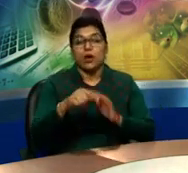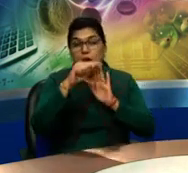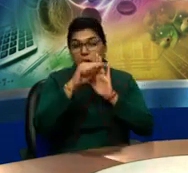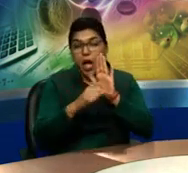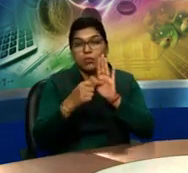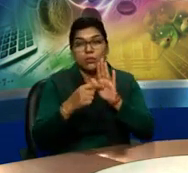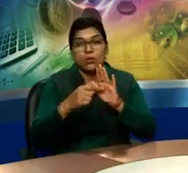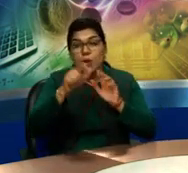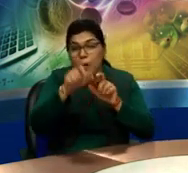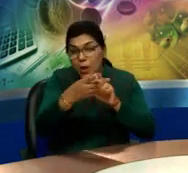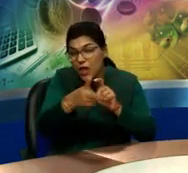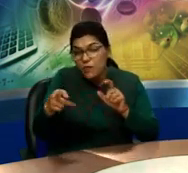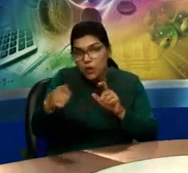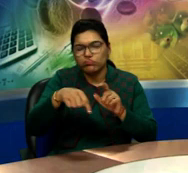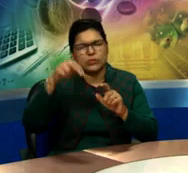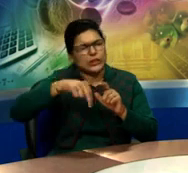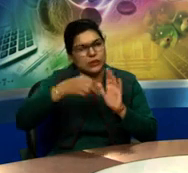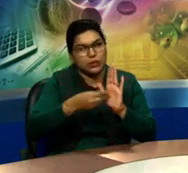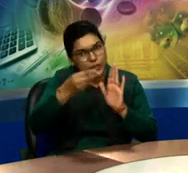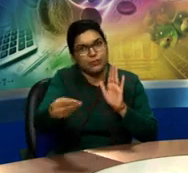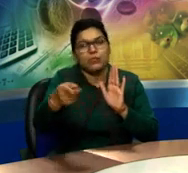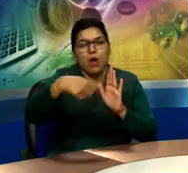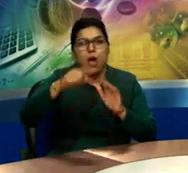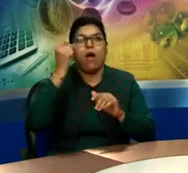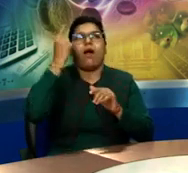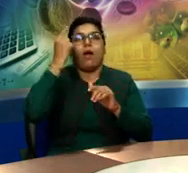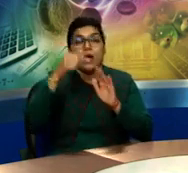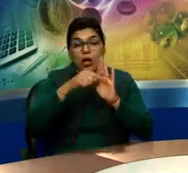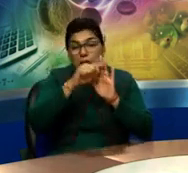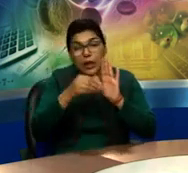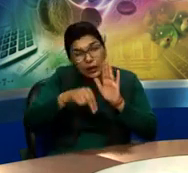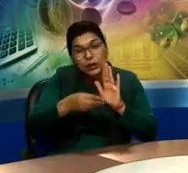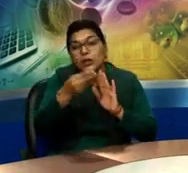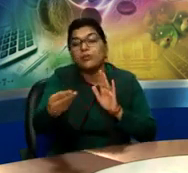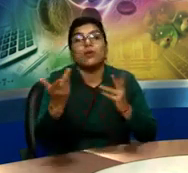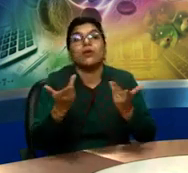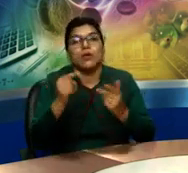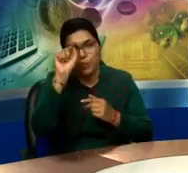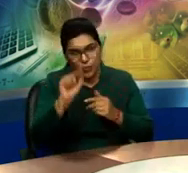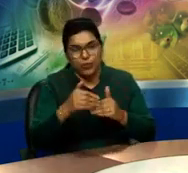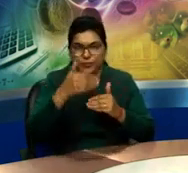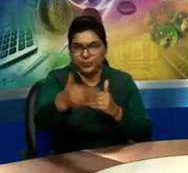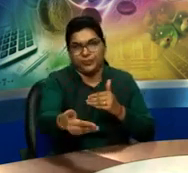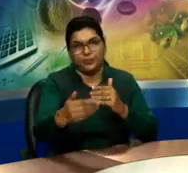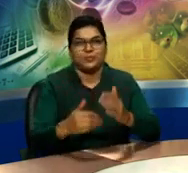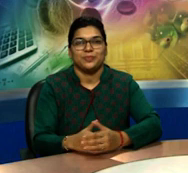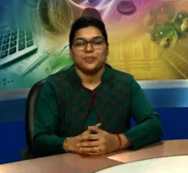Now let us understand the need for ethics. We will discuss this in points. Let us continue.